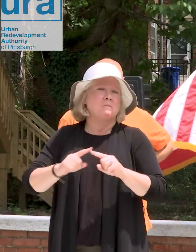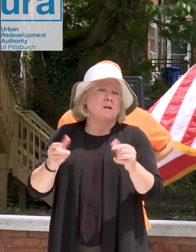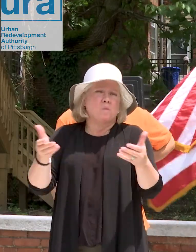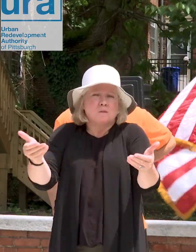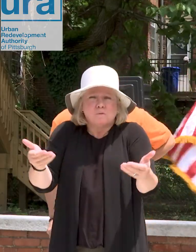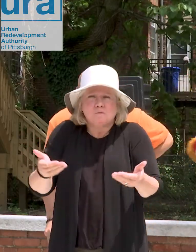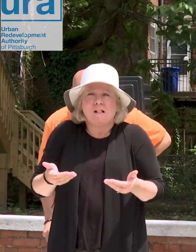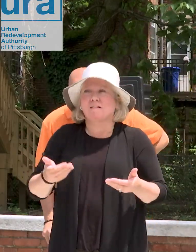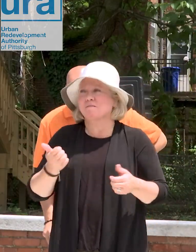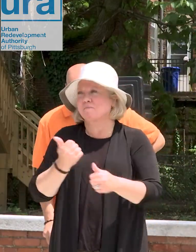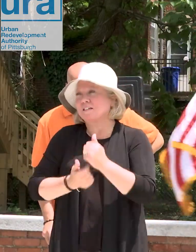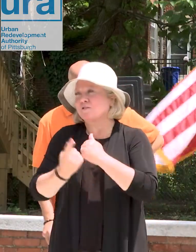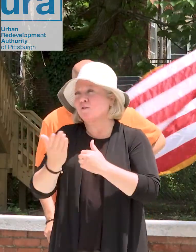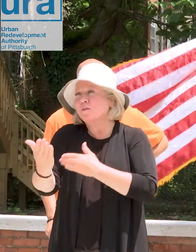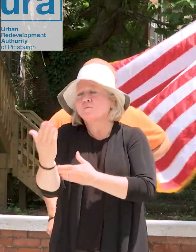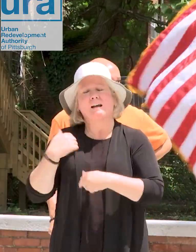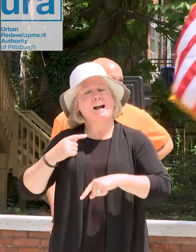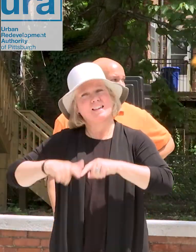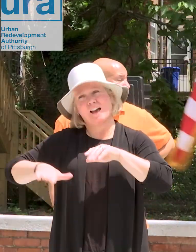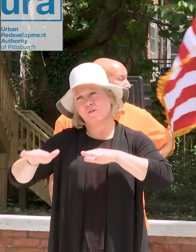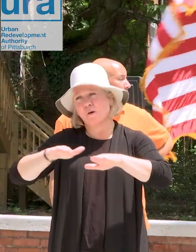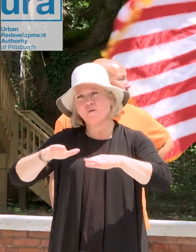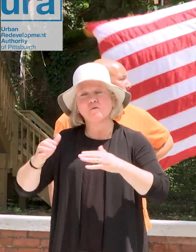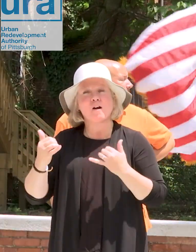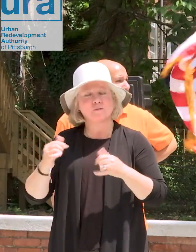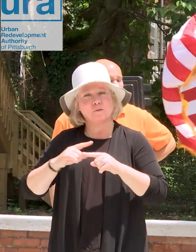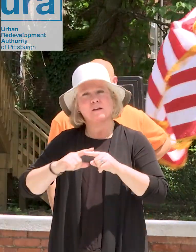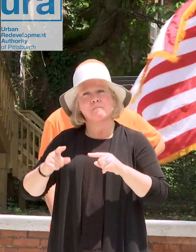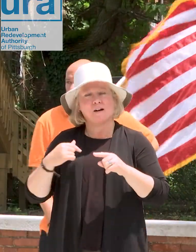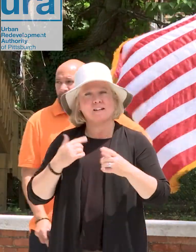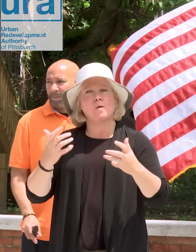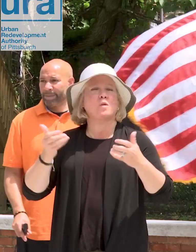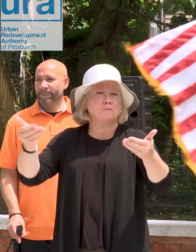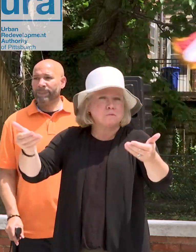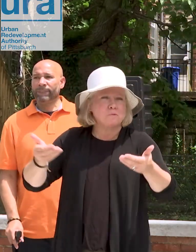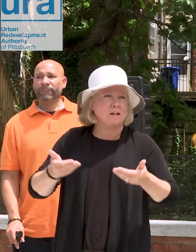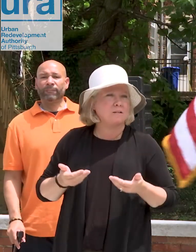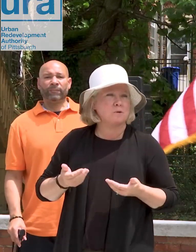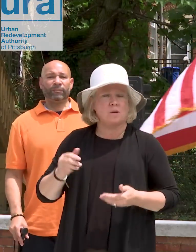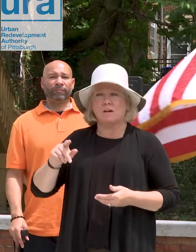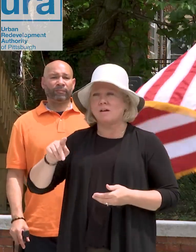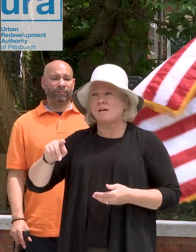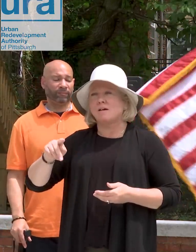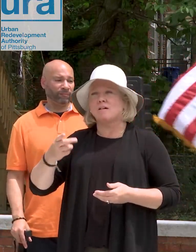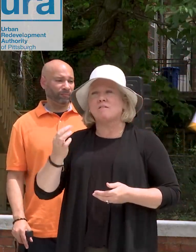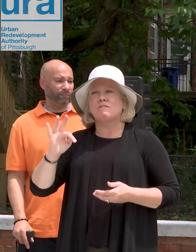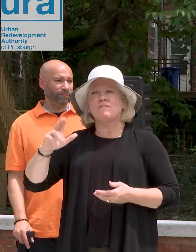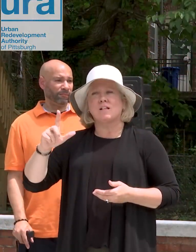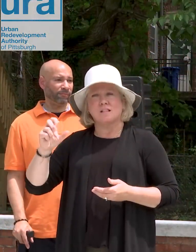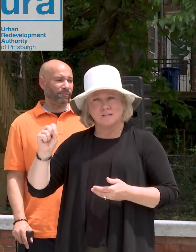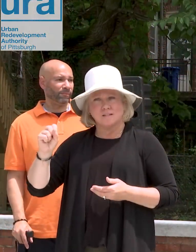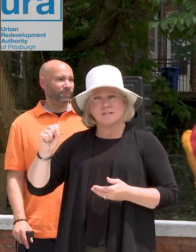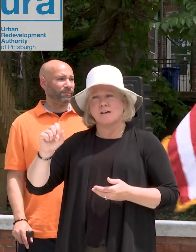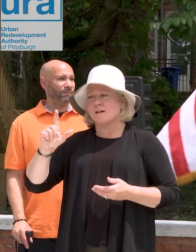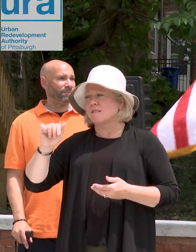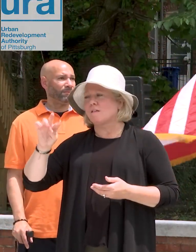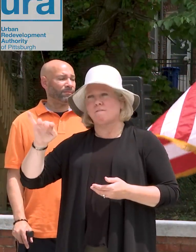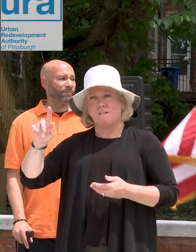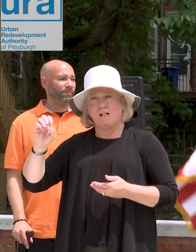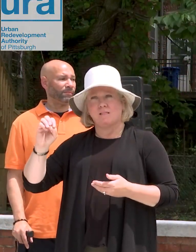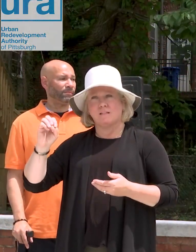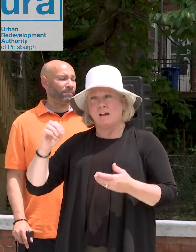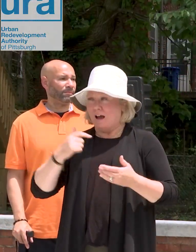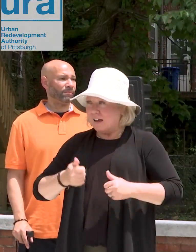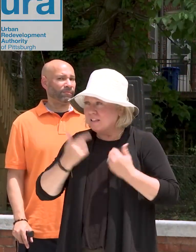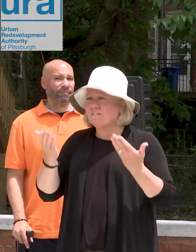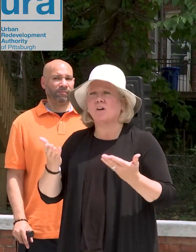morning. As Diamante said, I'm Phyllis Lavelle, a resident of the Hill District, a business owner, and president of the